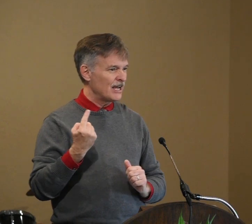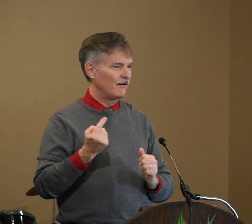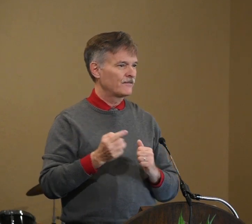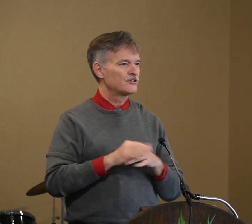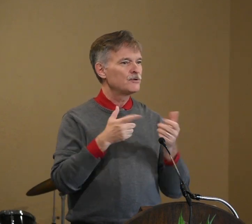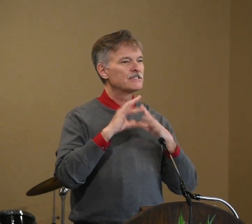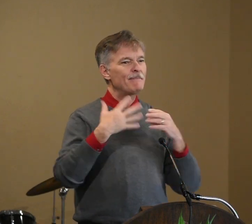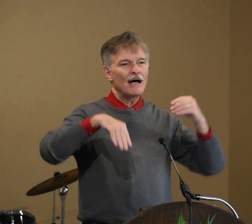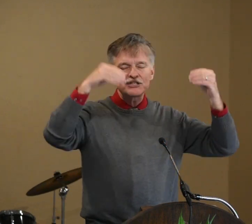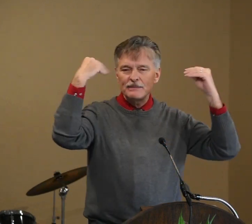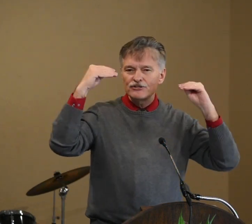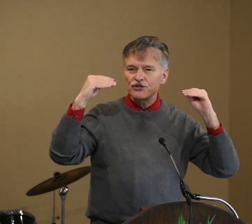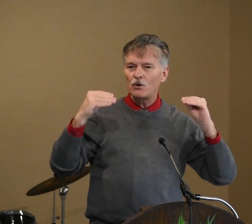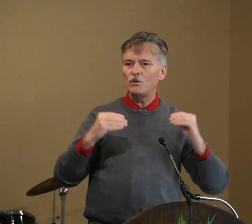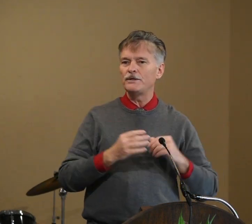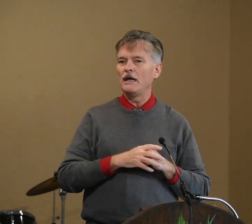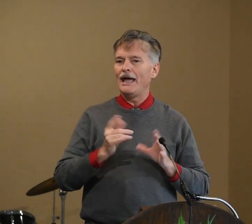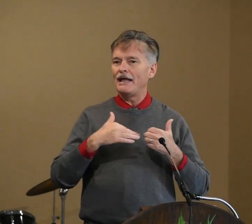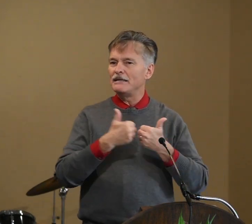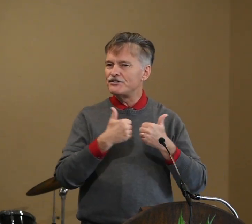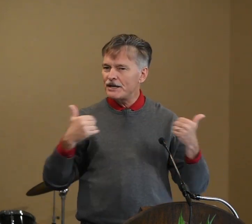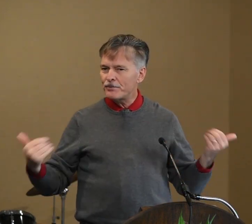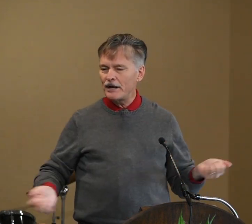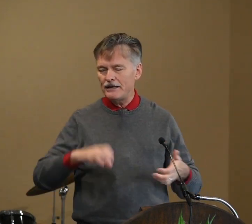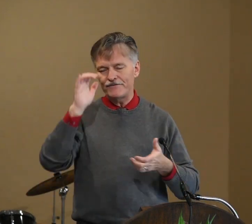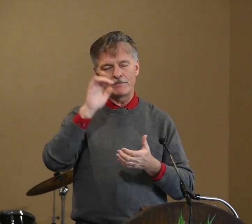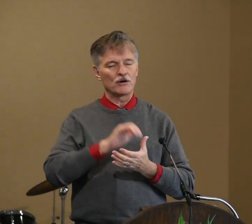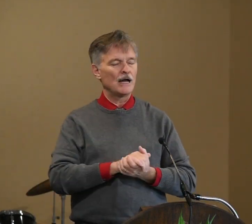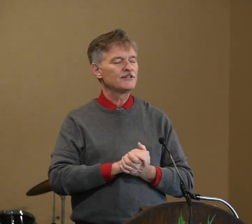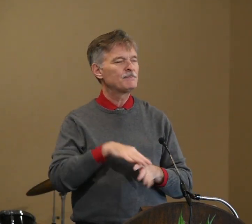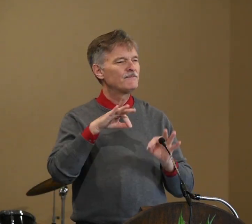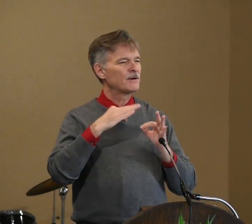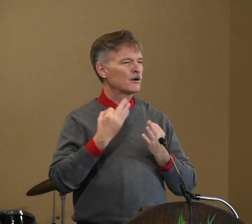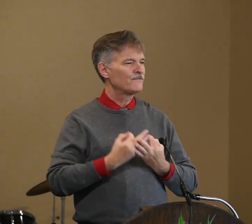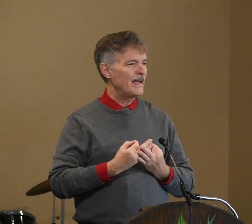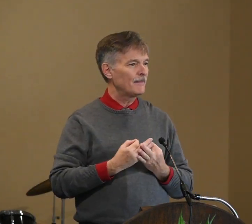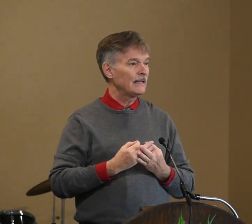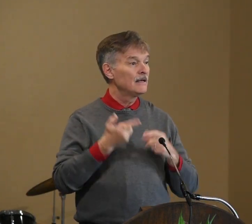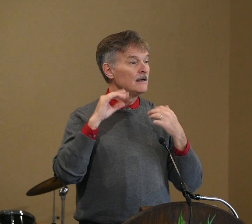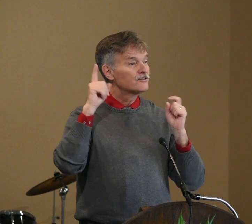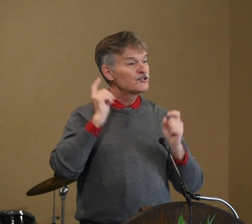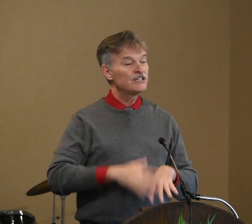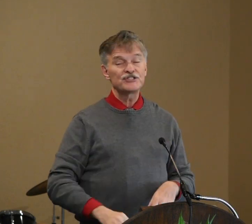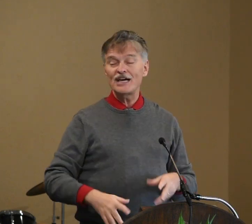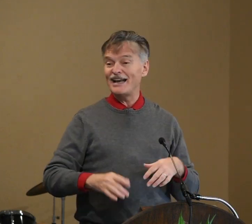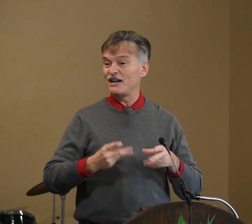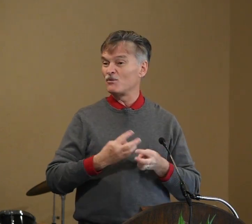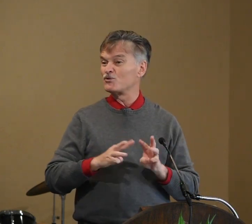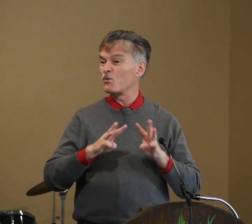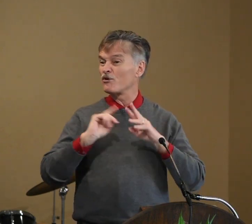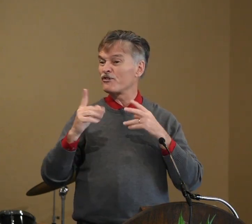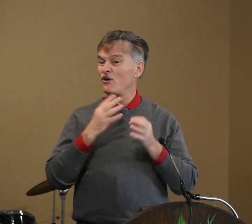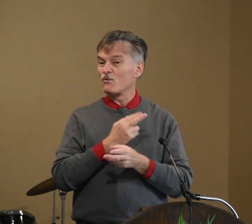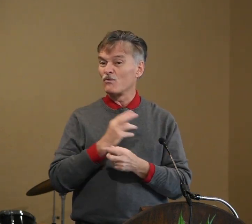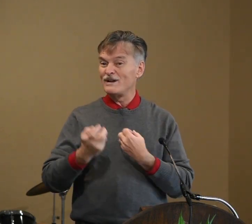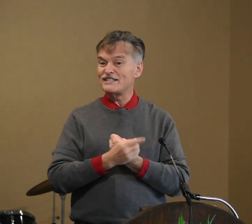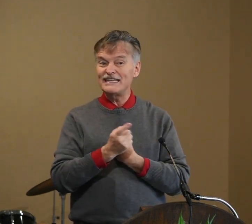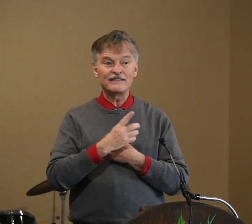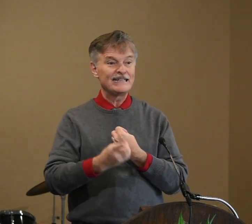herself because she was about to be sold and be separated from her husband, from her family. So she decided it was worth risking the